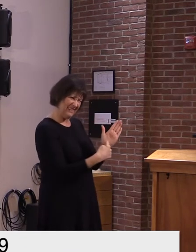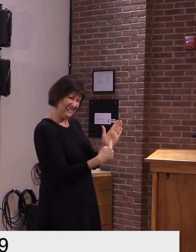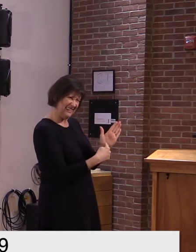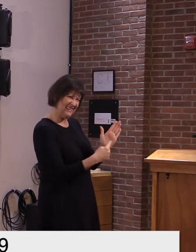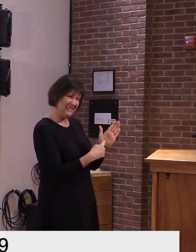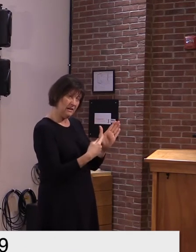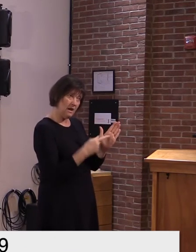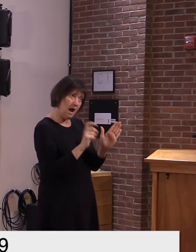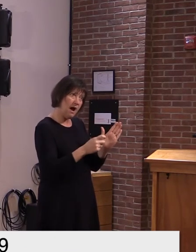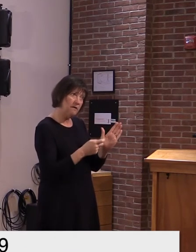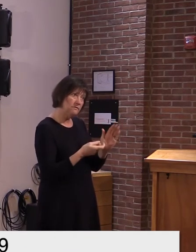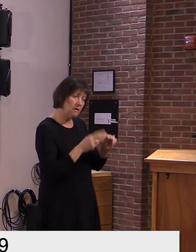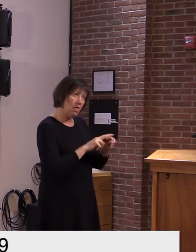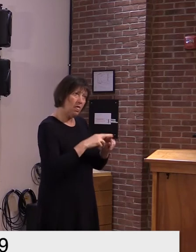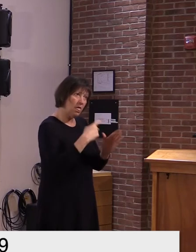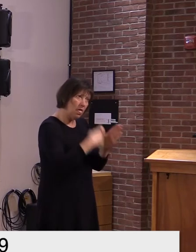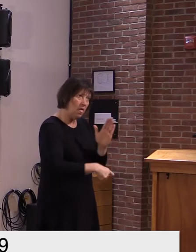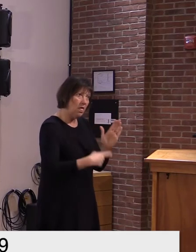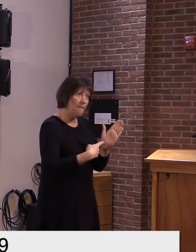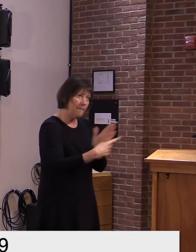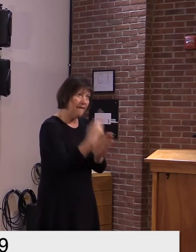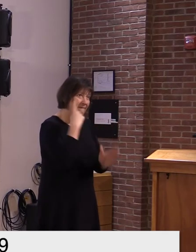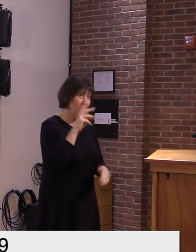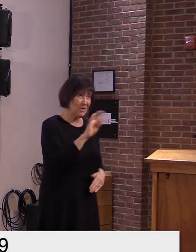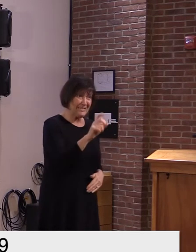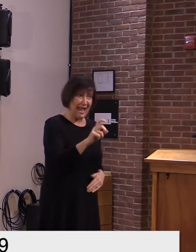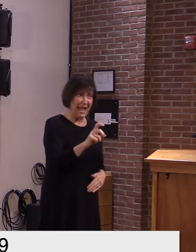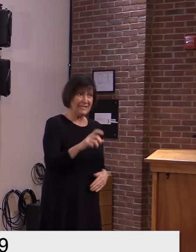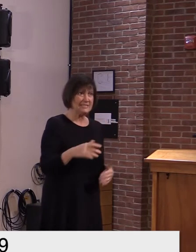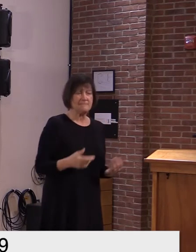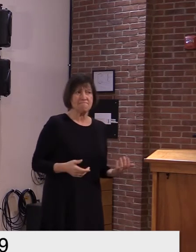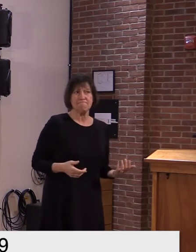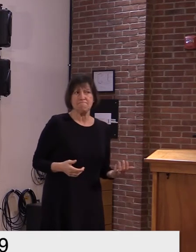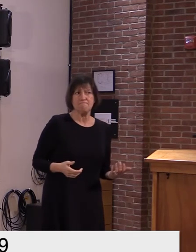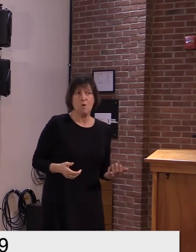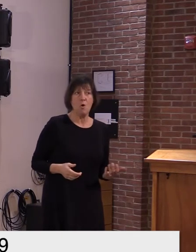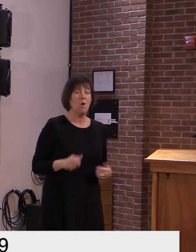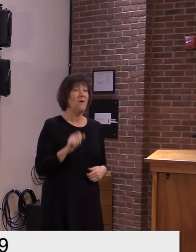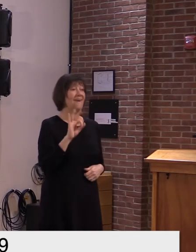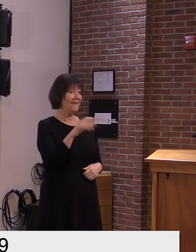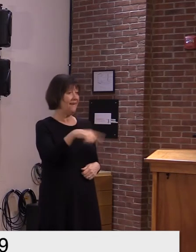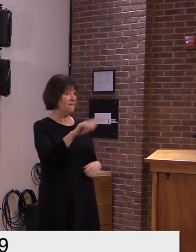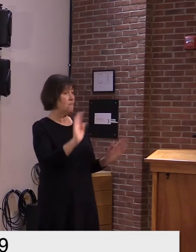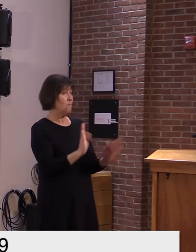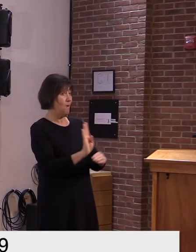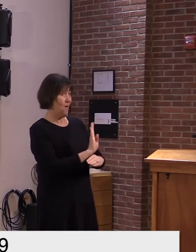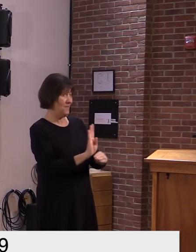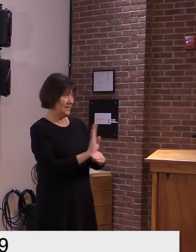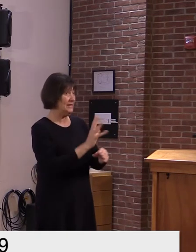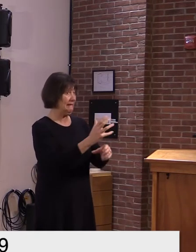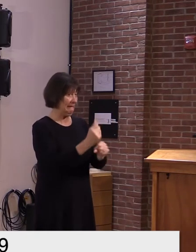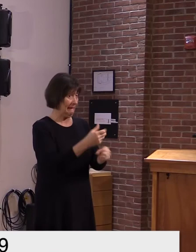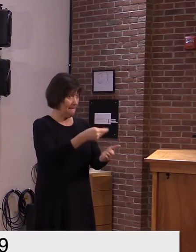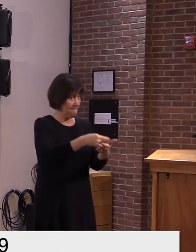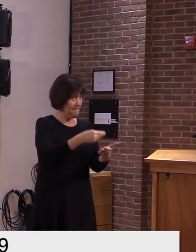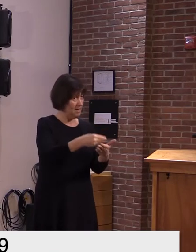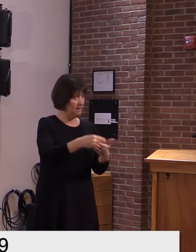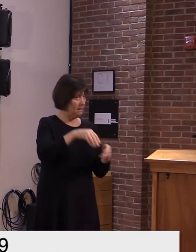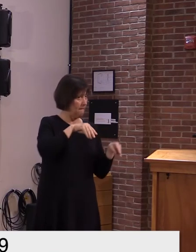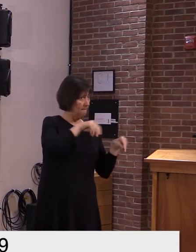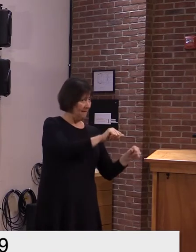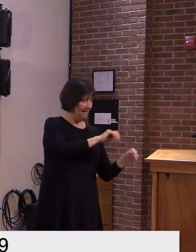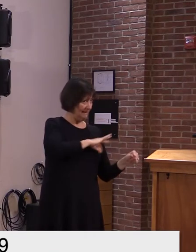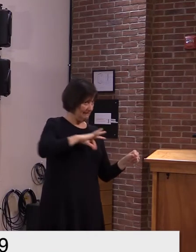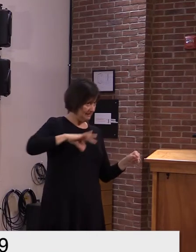deduction. And what Secretary Mnuchin has been saying, that if you get this money that is used for payroll,